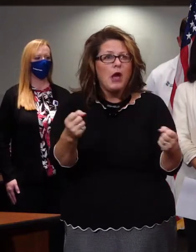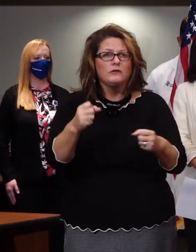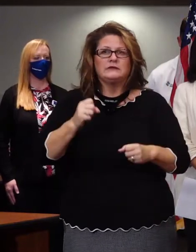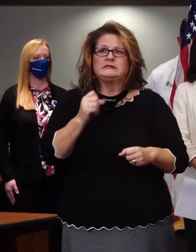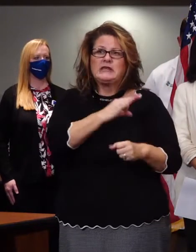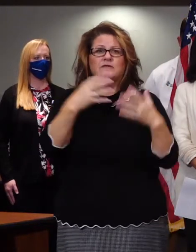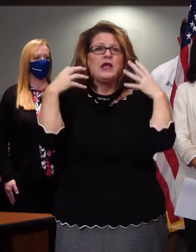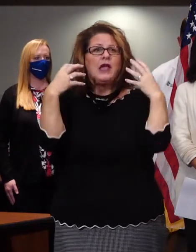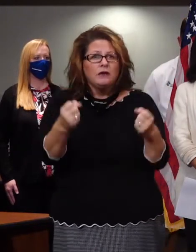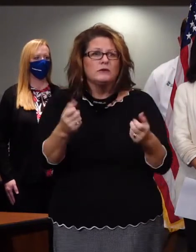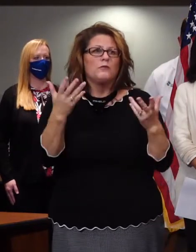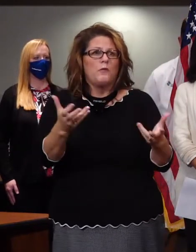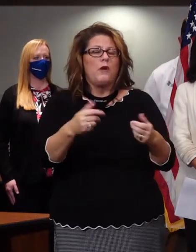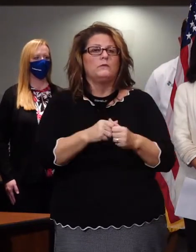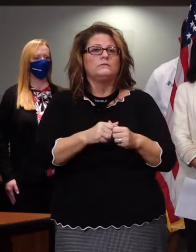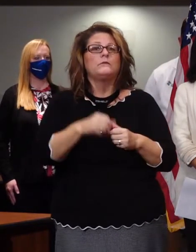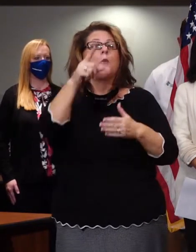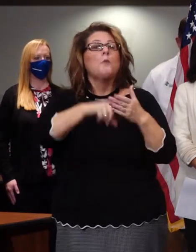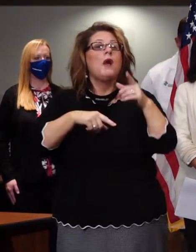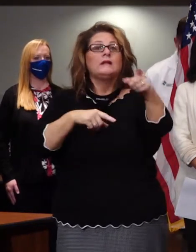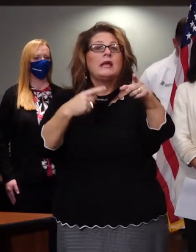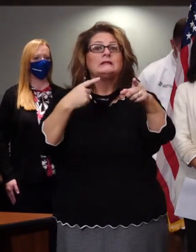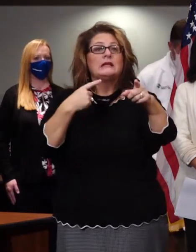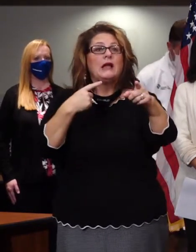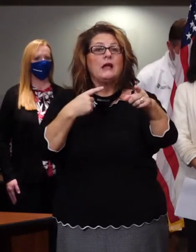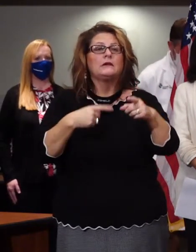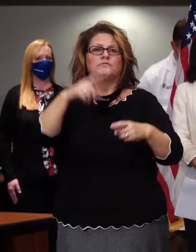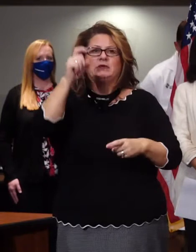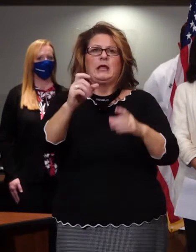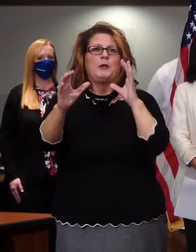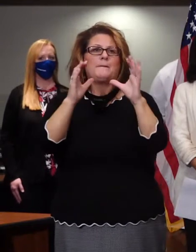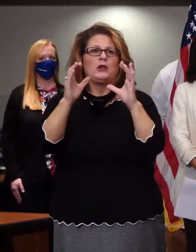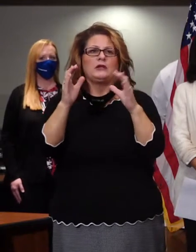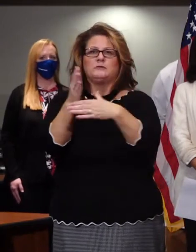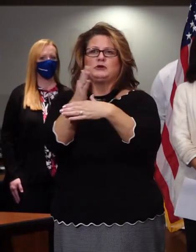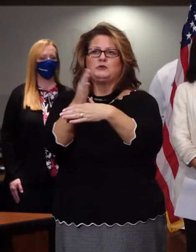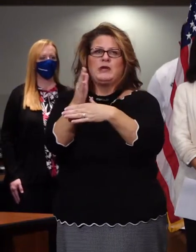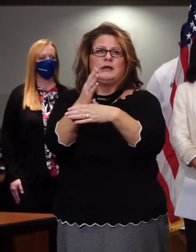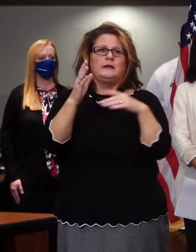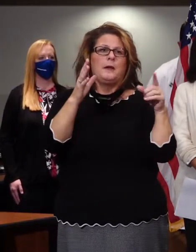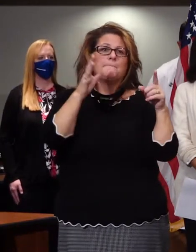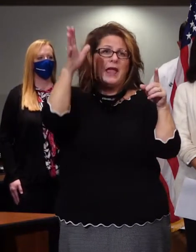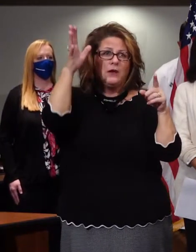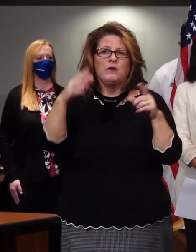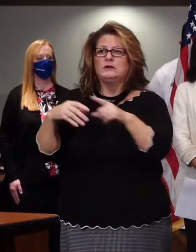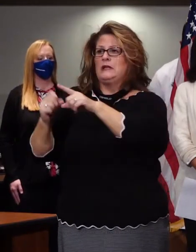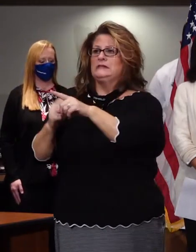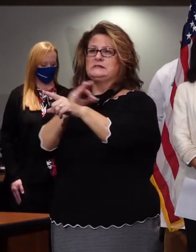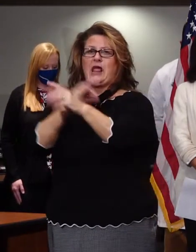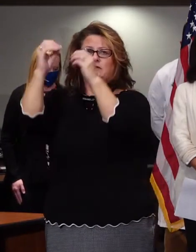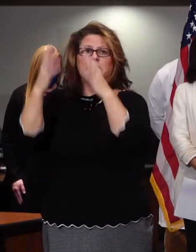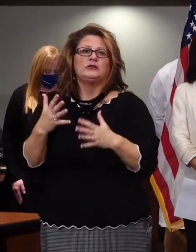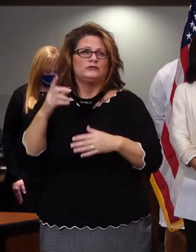answer was continuous communication with teachers, staff, and parents across numerous media